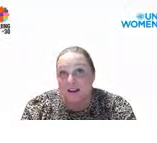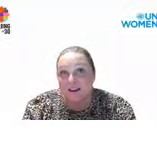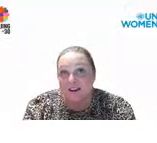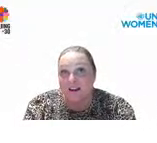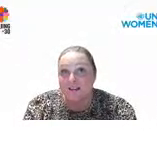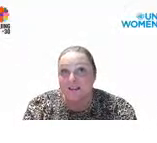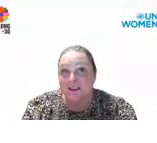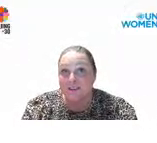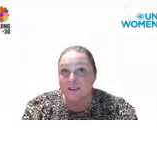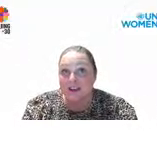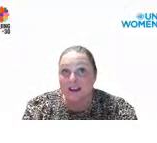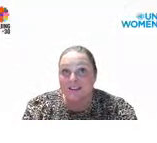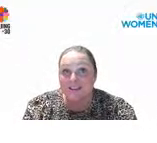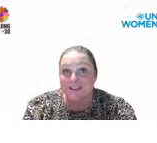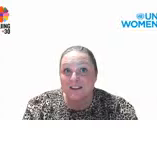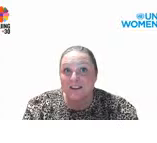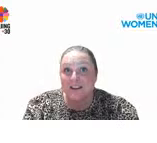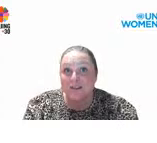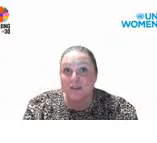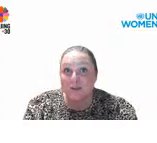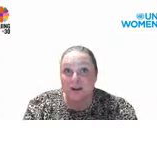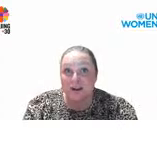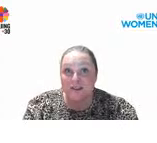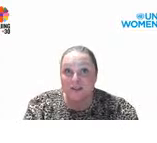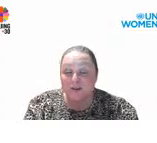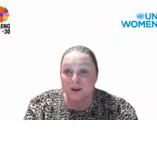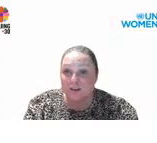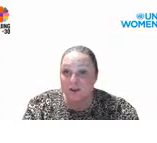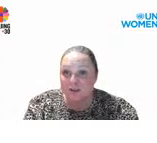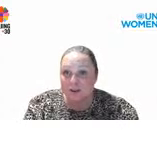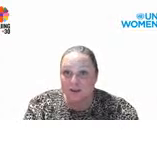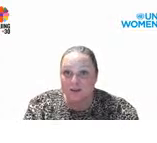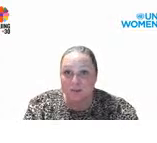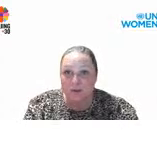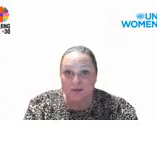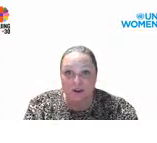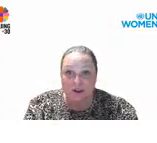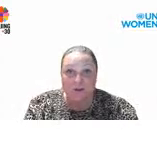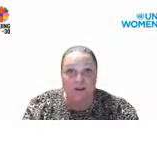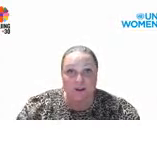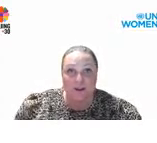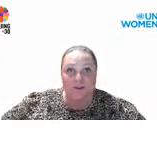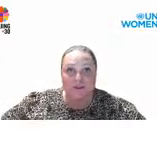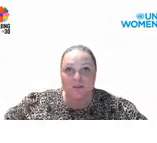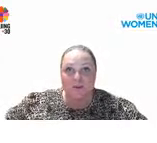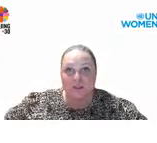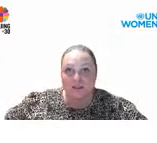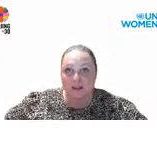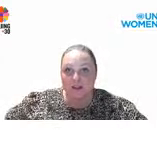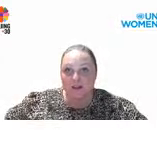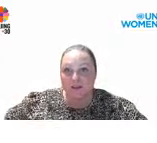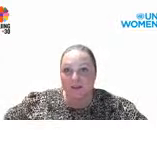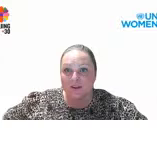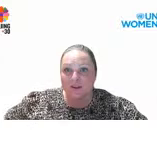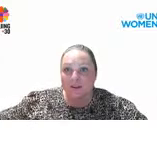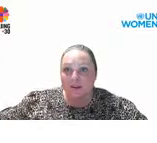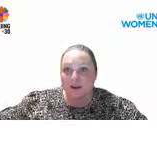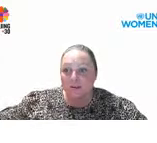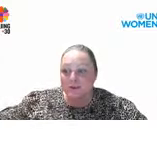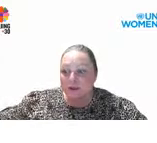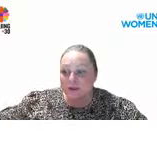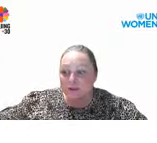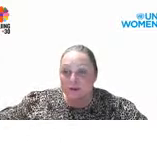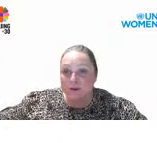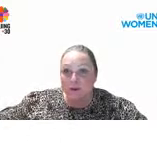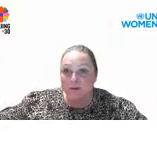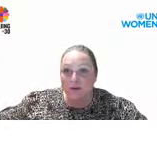to the guidelines in the chat if you would like to have a look at those, and we invite you to look at those in more detail. And I'm